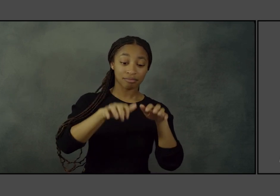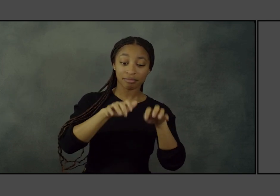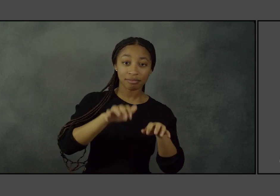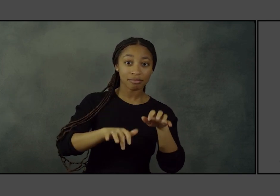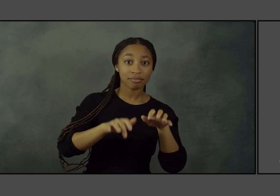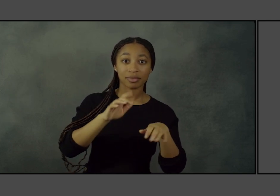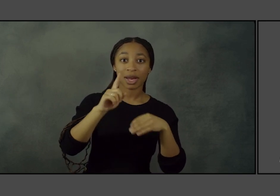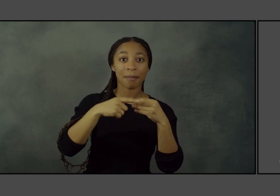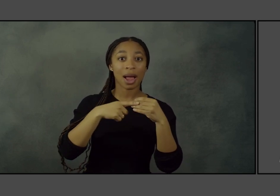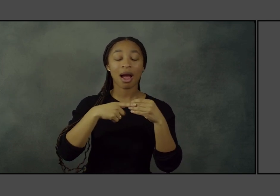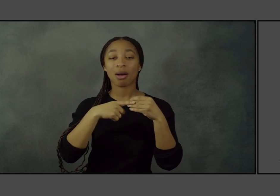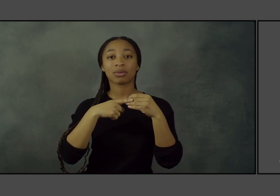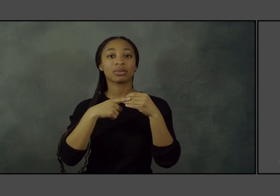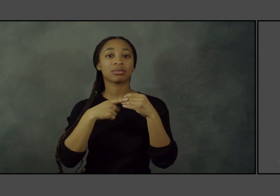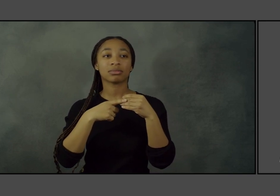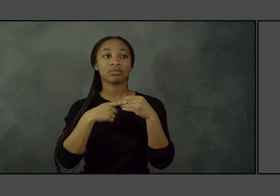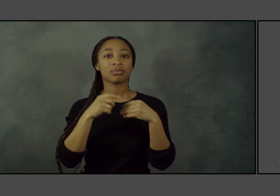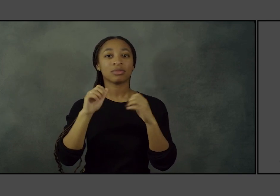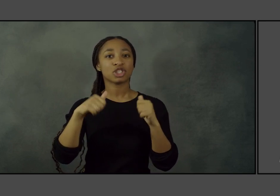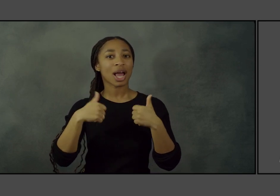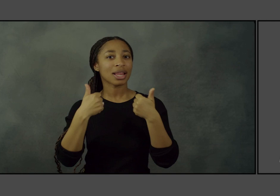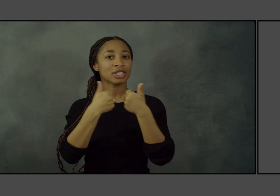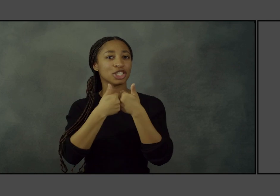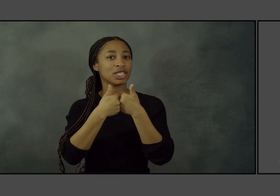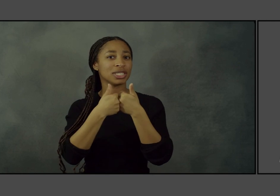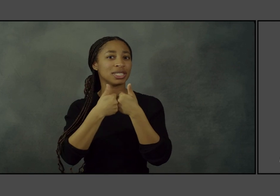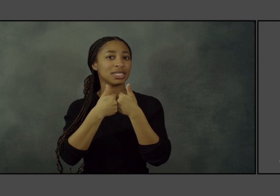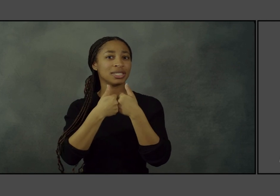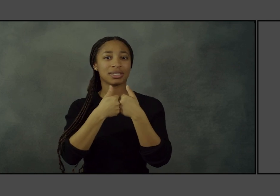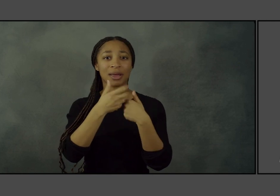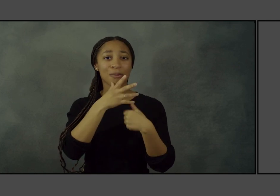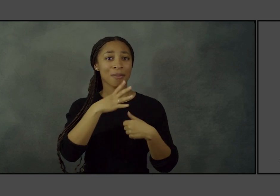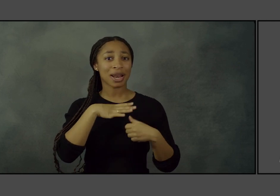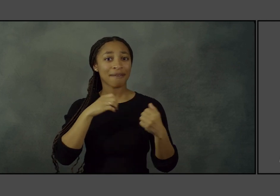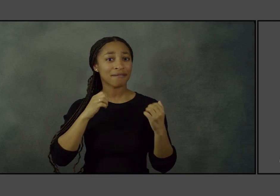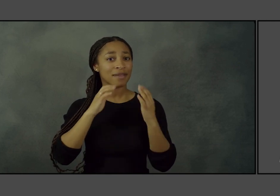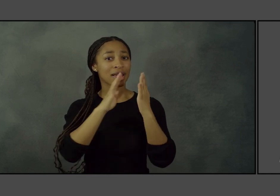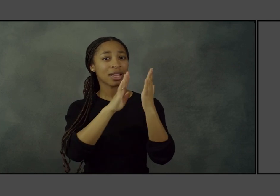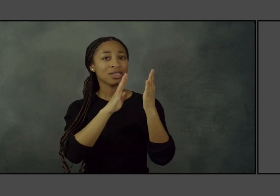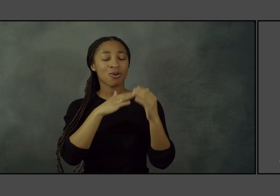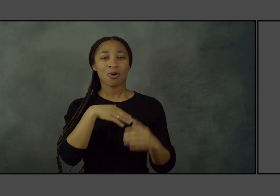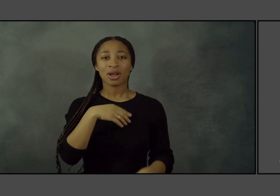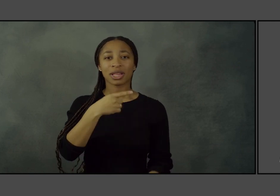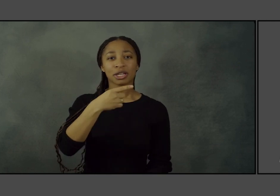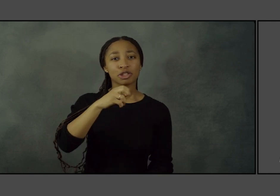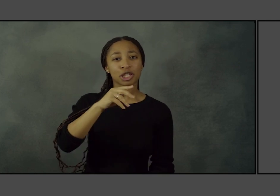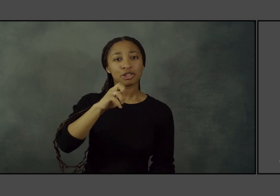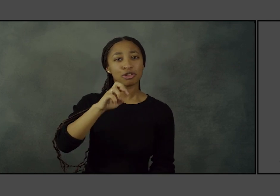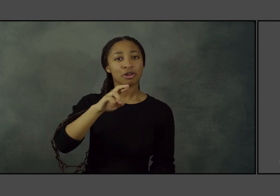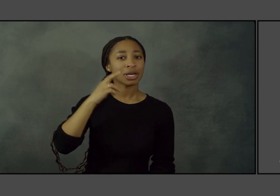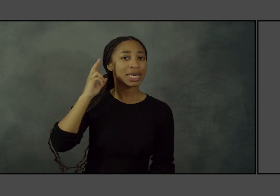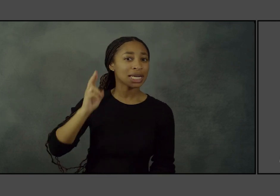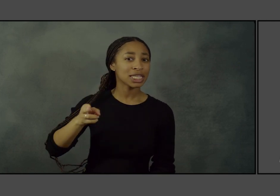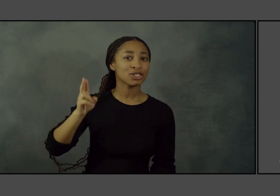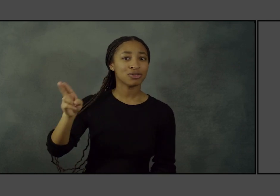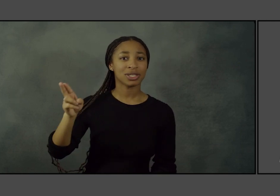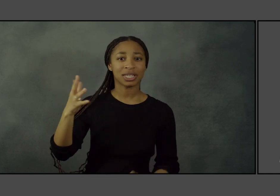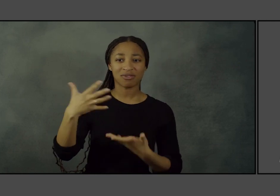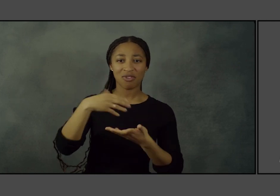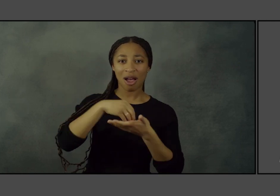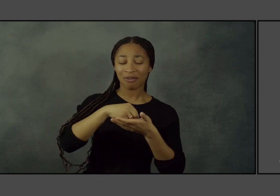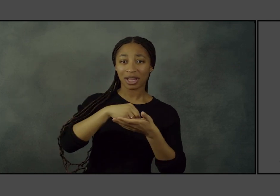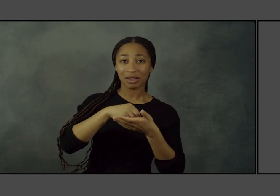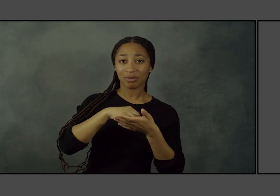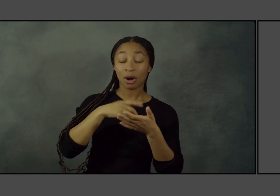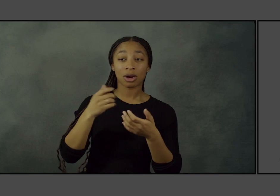and opportunities women have faced, or, the gendered history of vocalists specifically, who was expected to